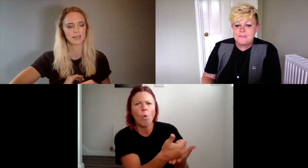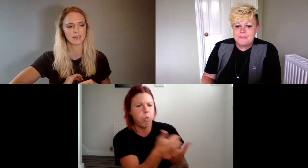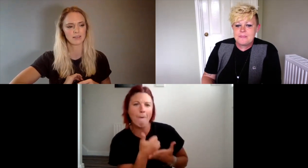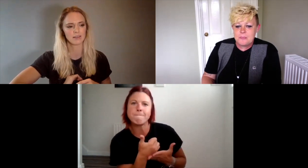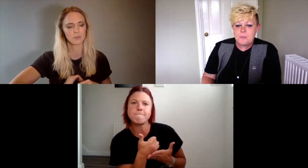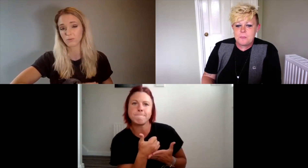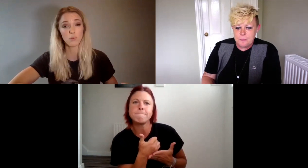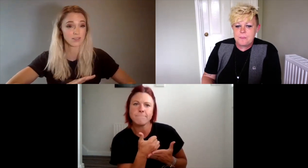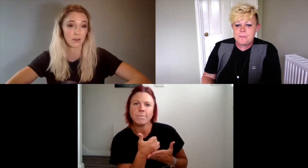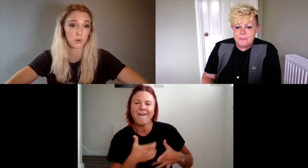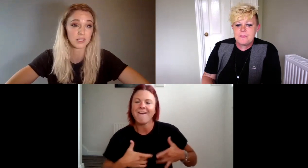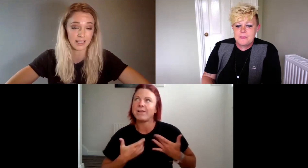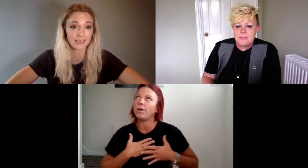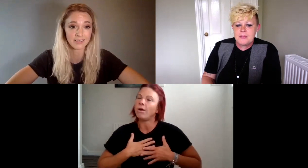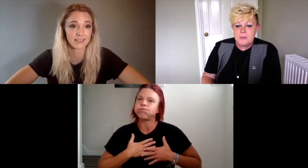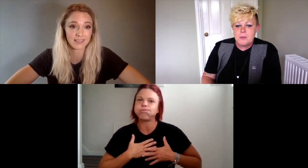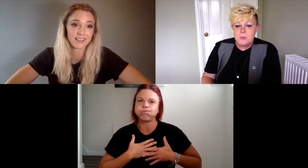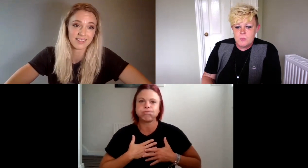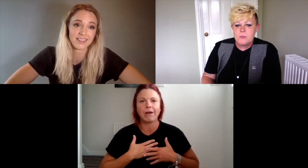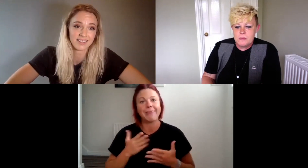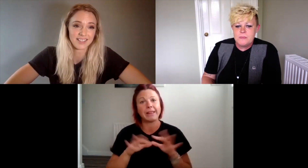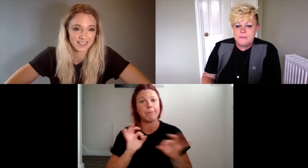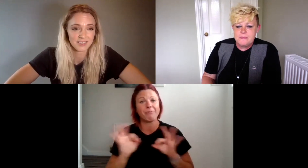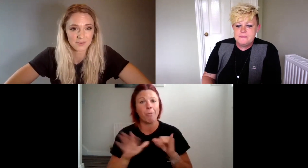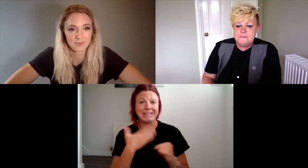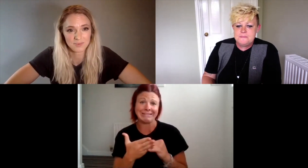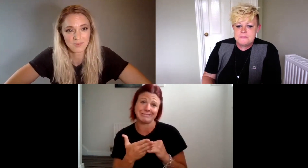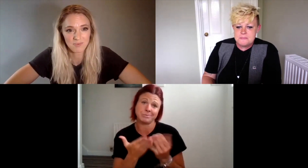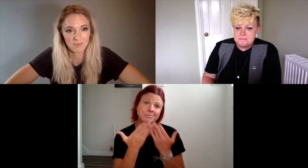made it the performance that it was in the end.